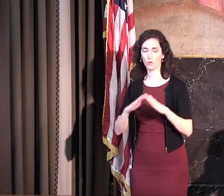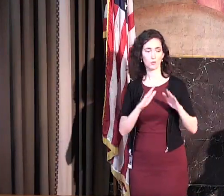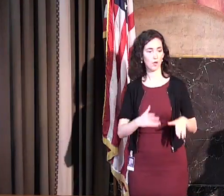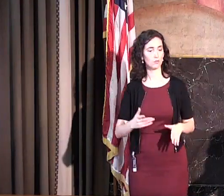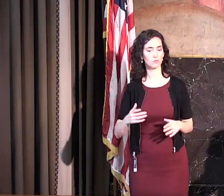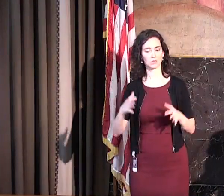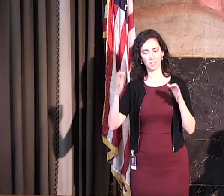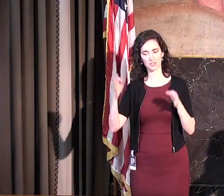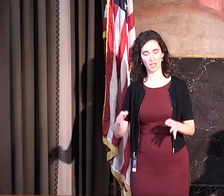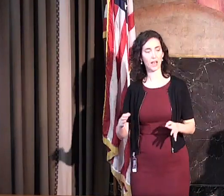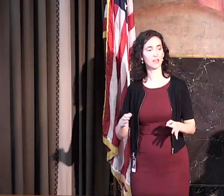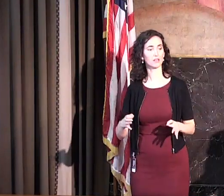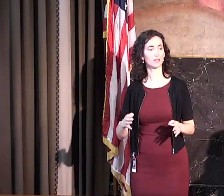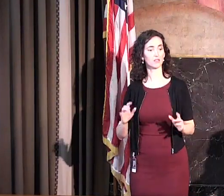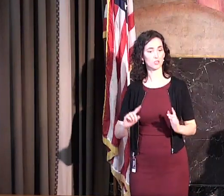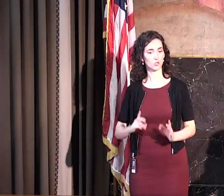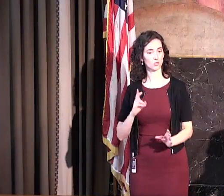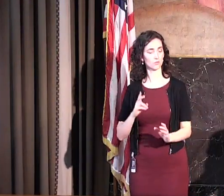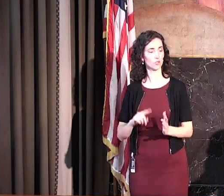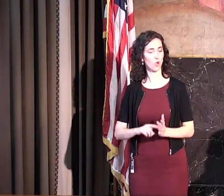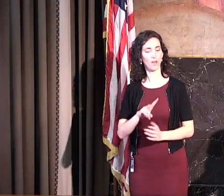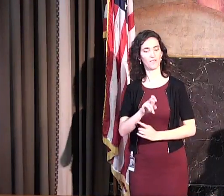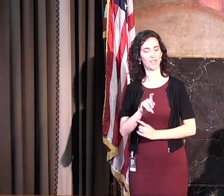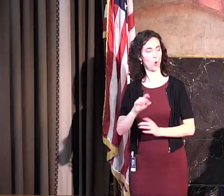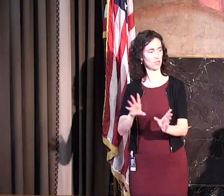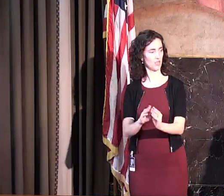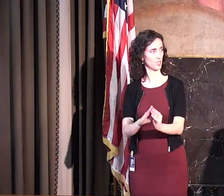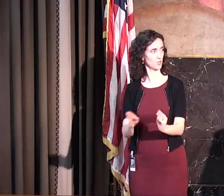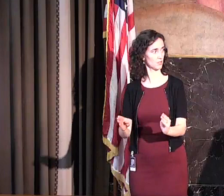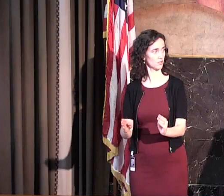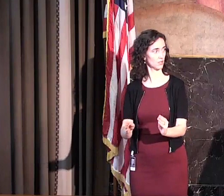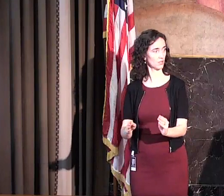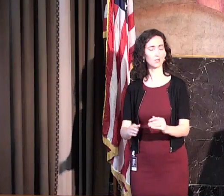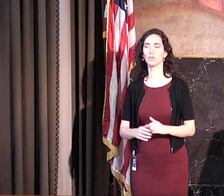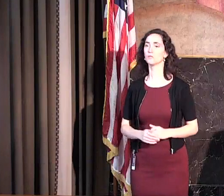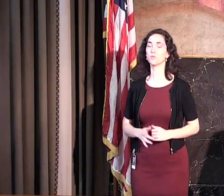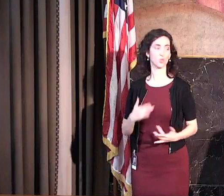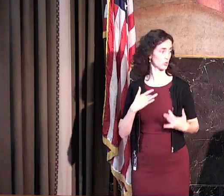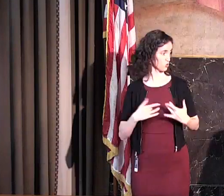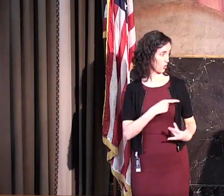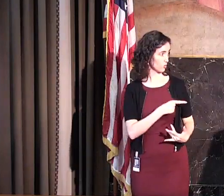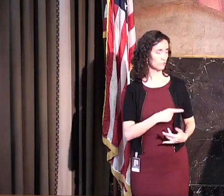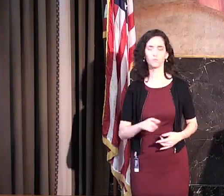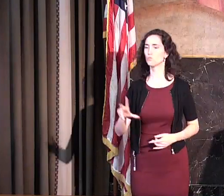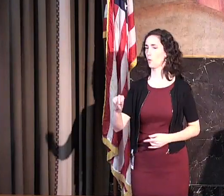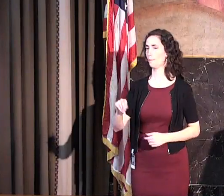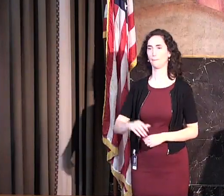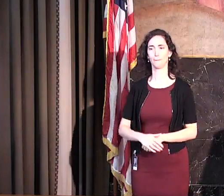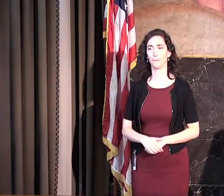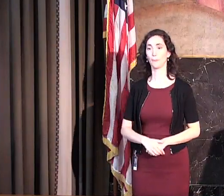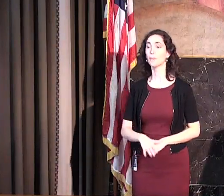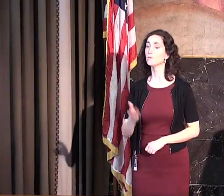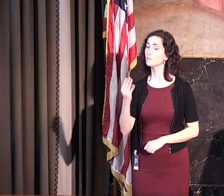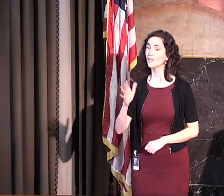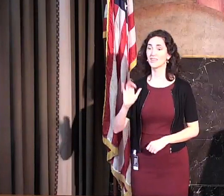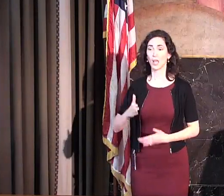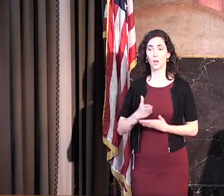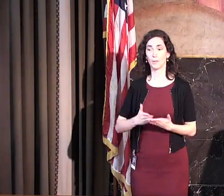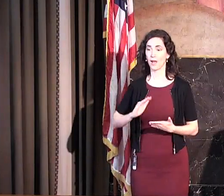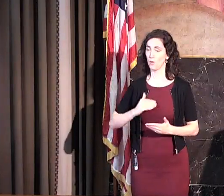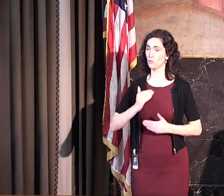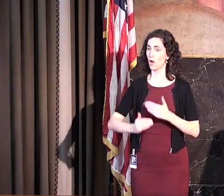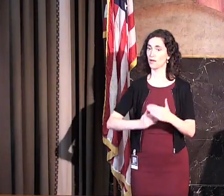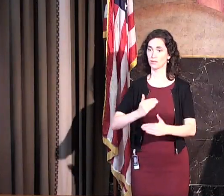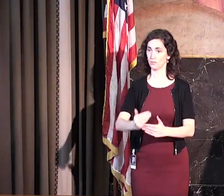session? No. What you learned long-term? No. First of all, it is part of the process that is spelled